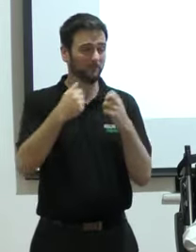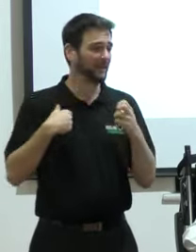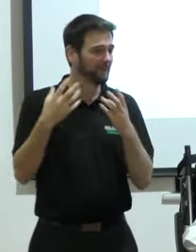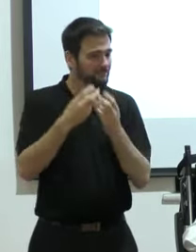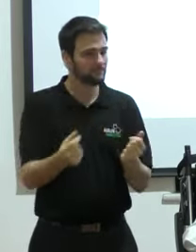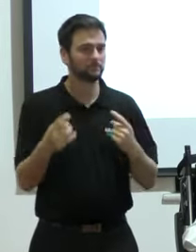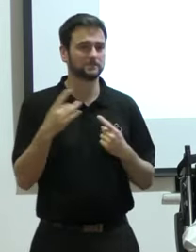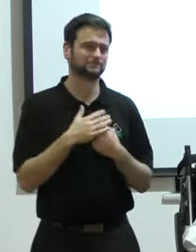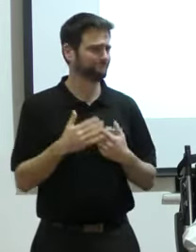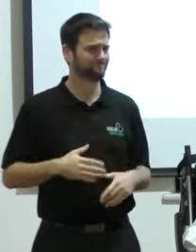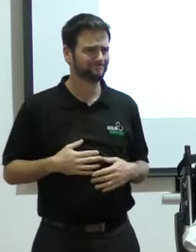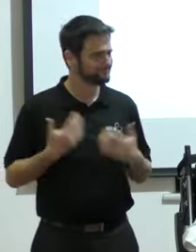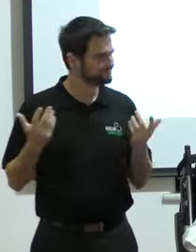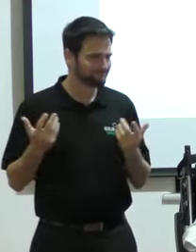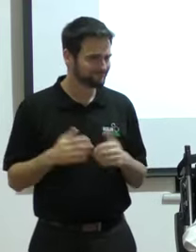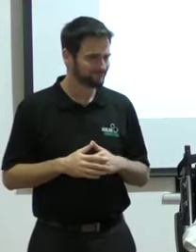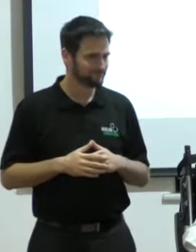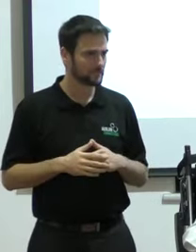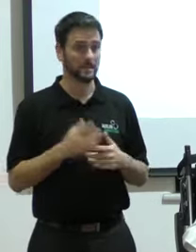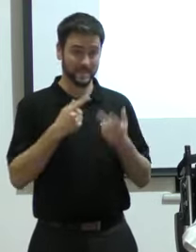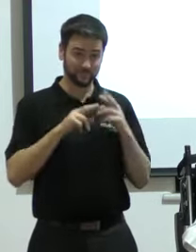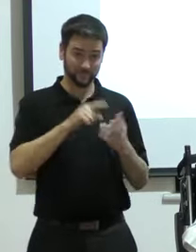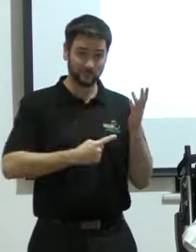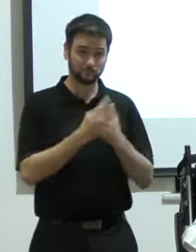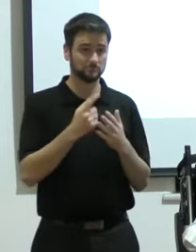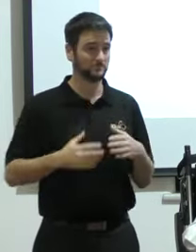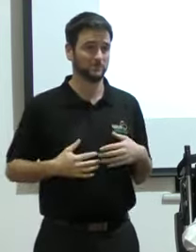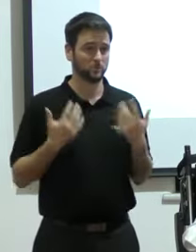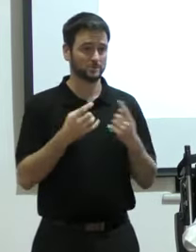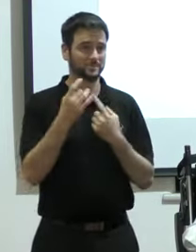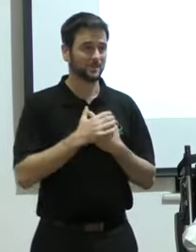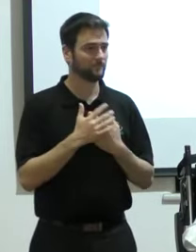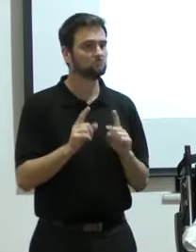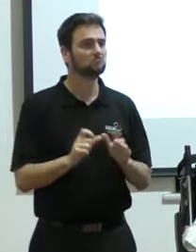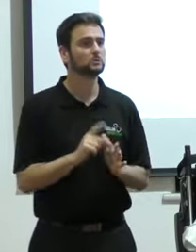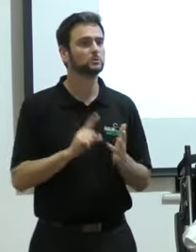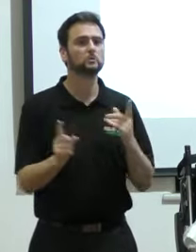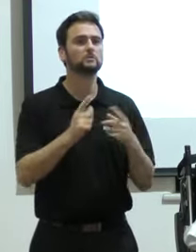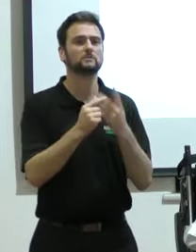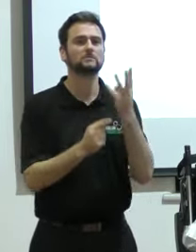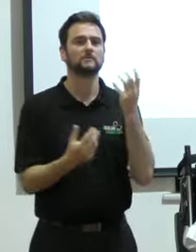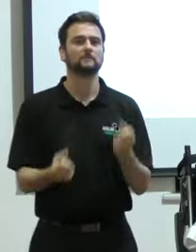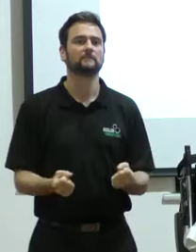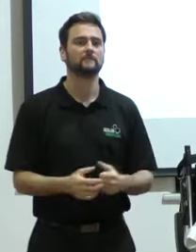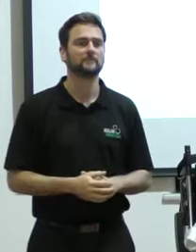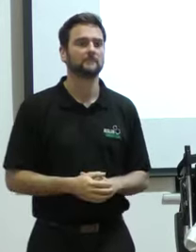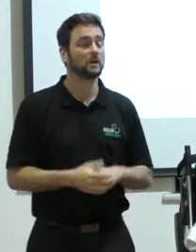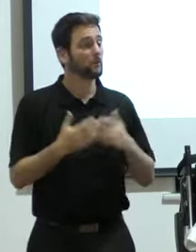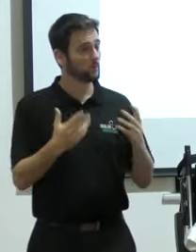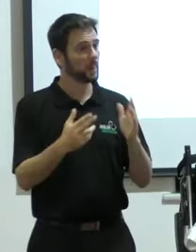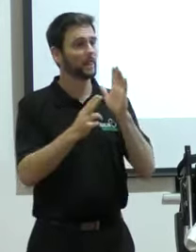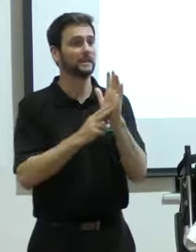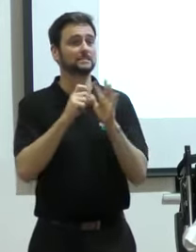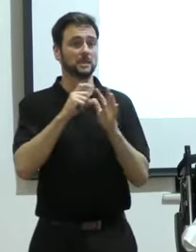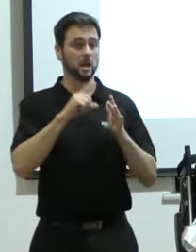case, what are the options available? And luckily, with the NDIS, if something is your